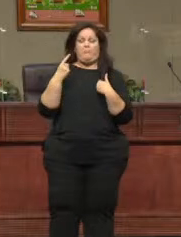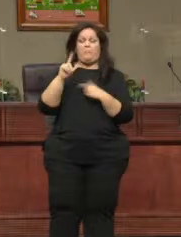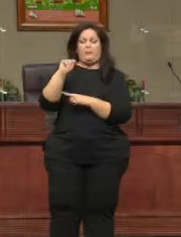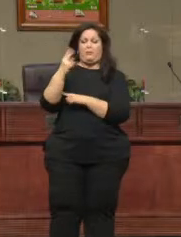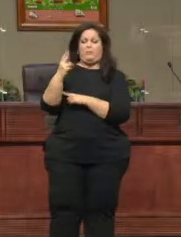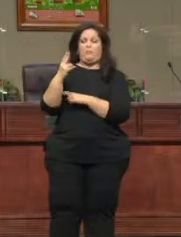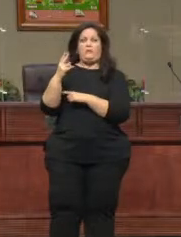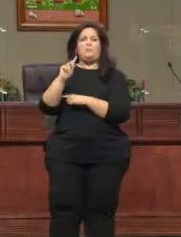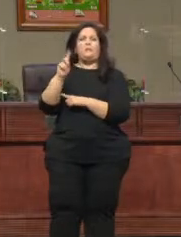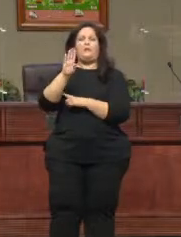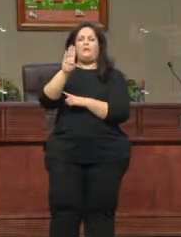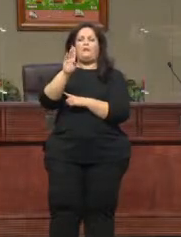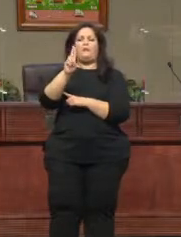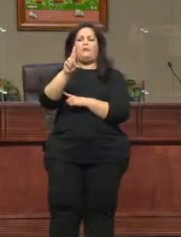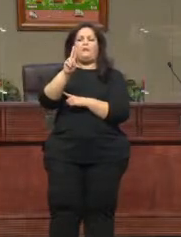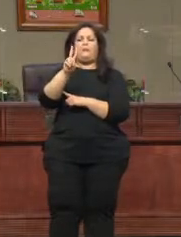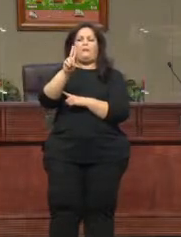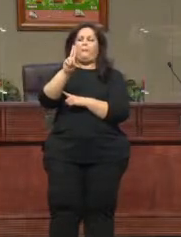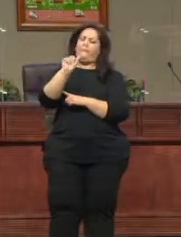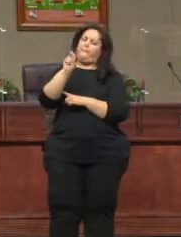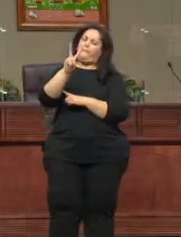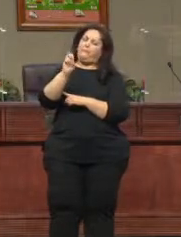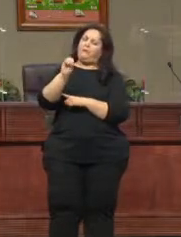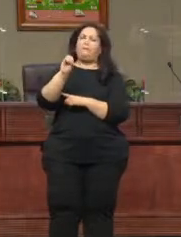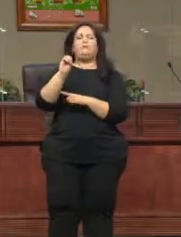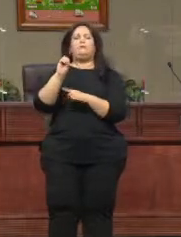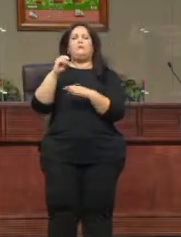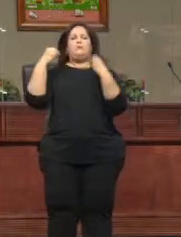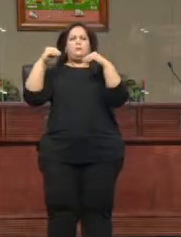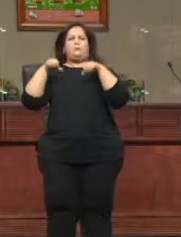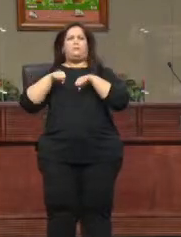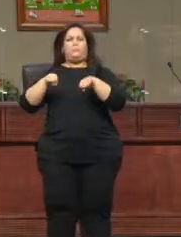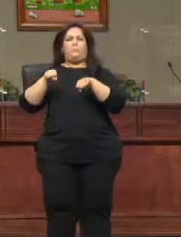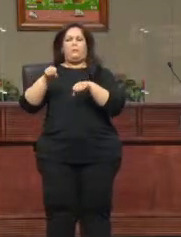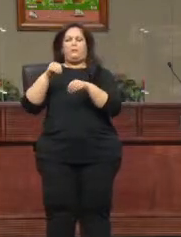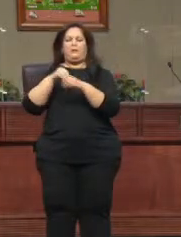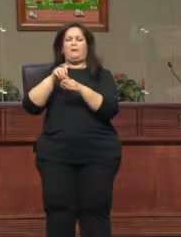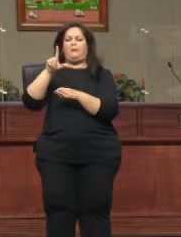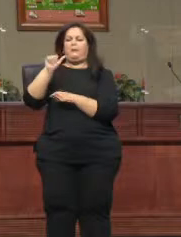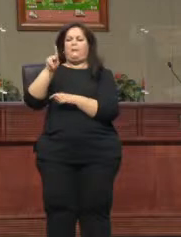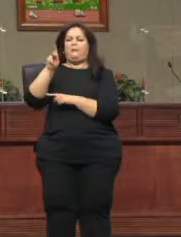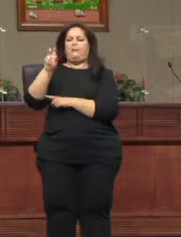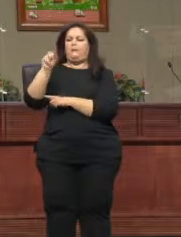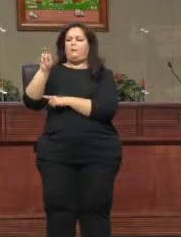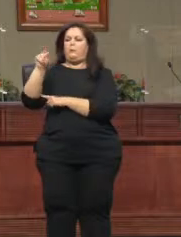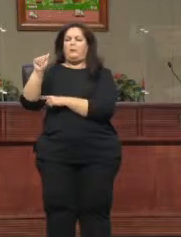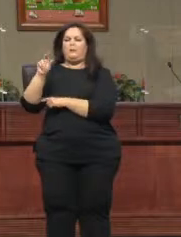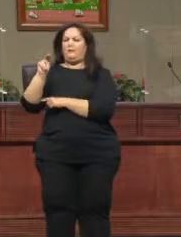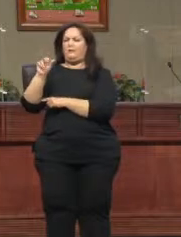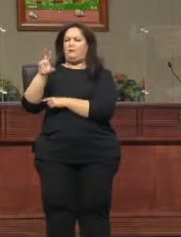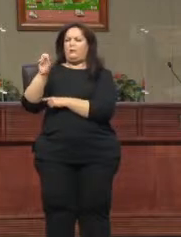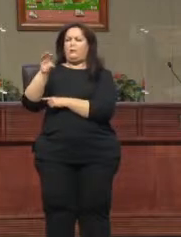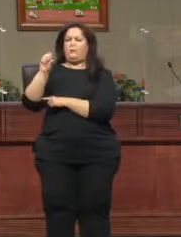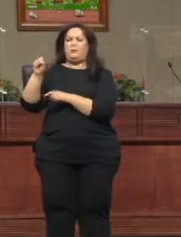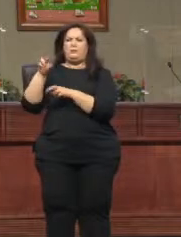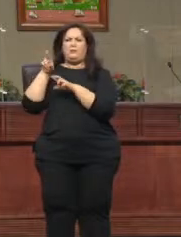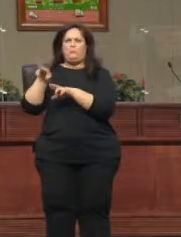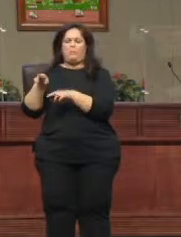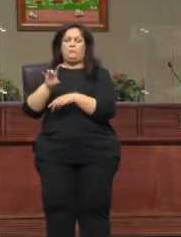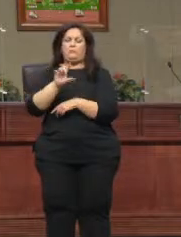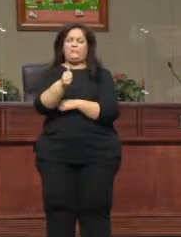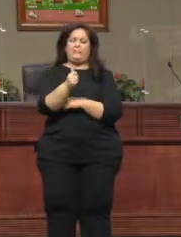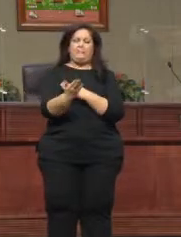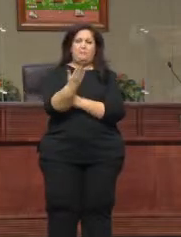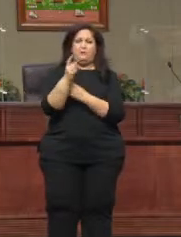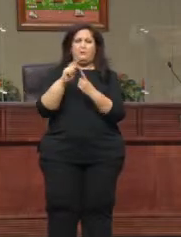at Bravo Supermarkets in the Lake Nona area on Narcoossee Road. will be operating between the hours of 10 a.m. and